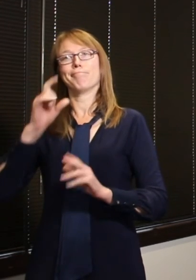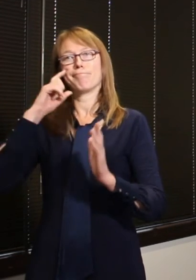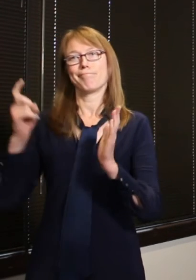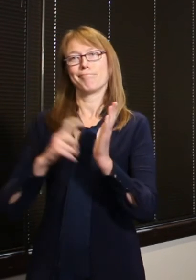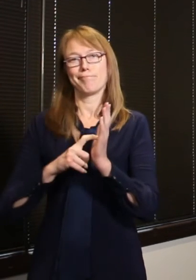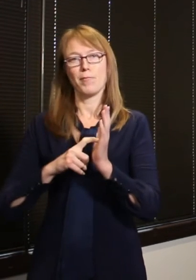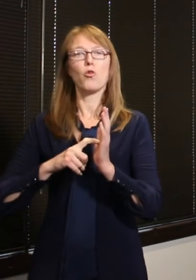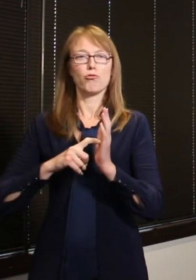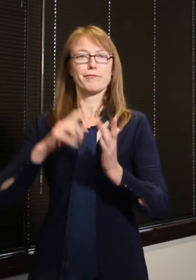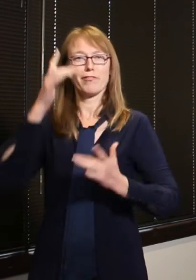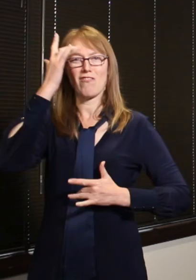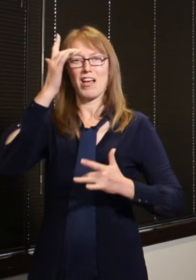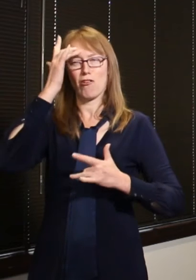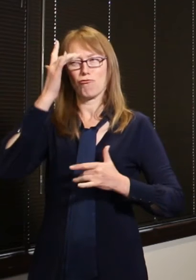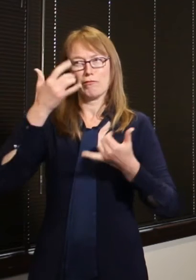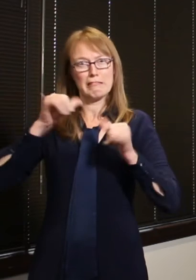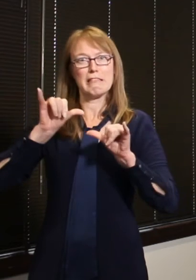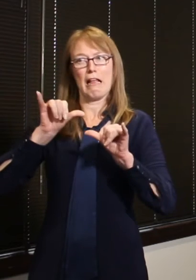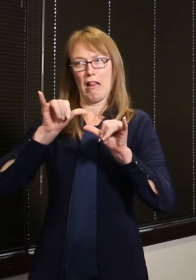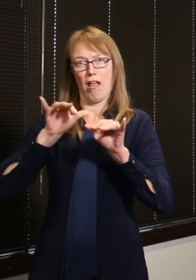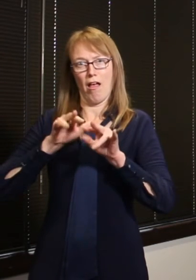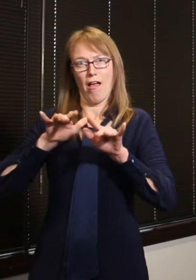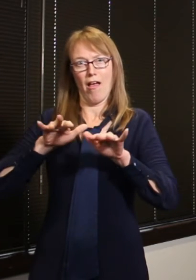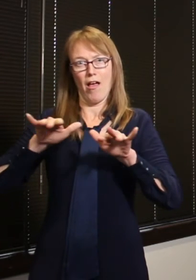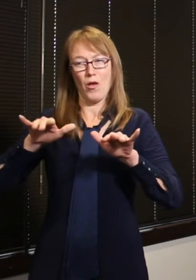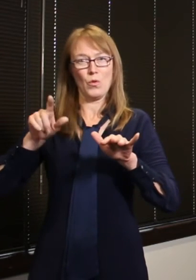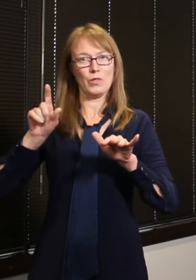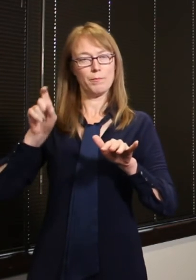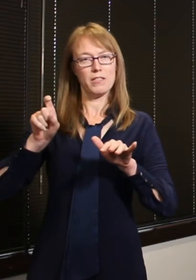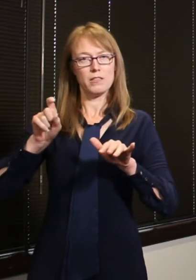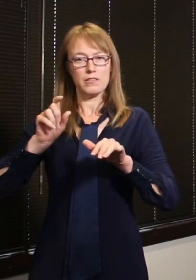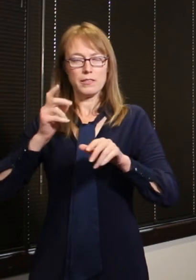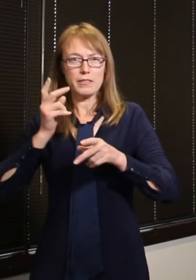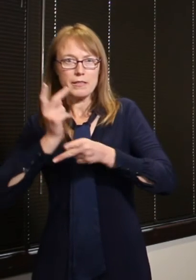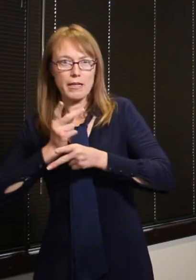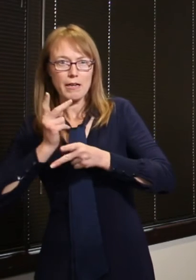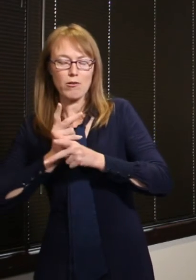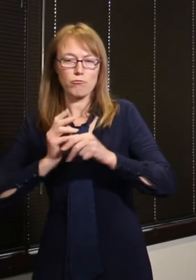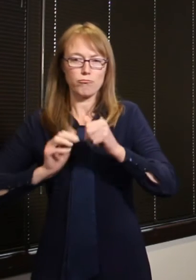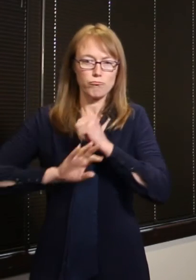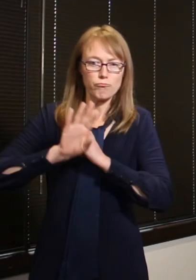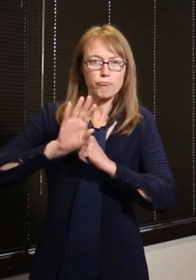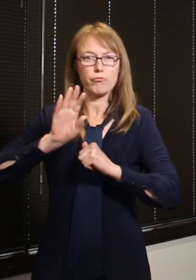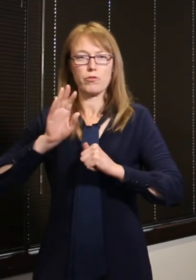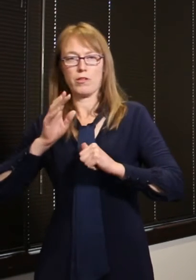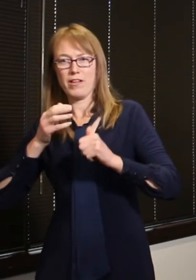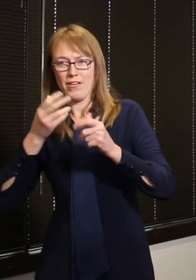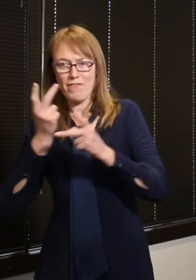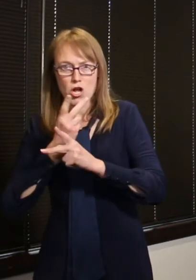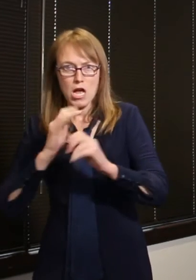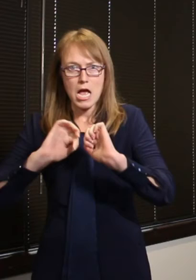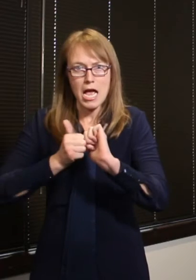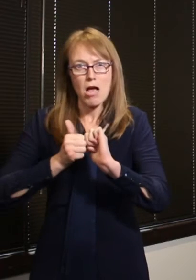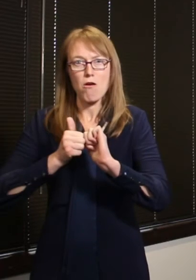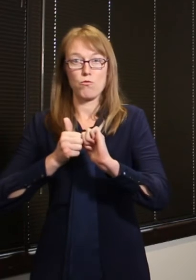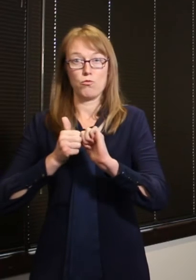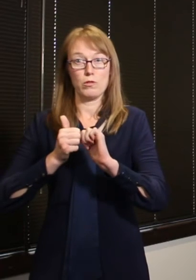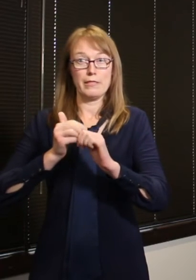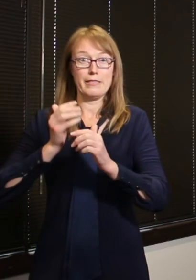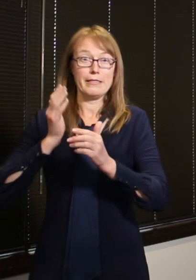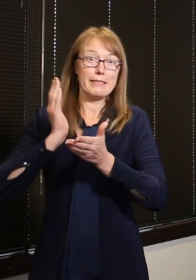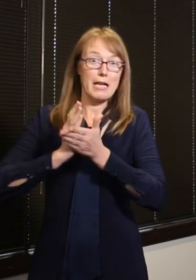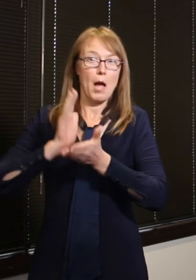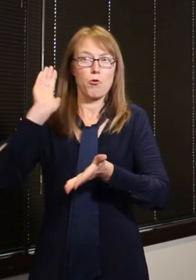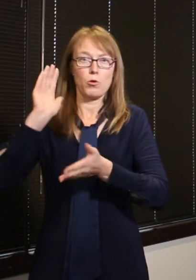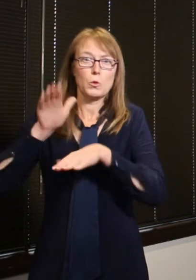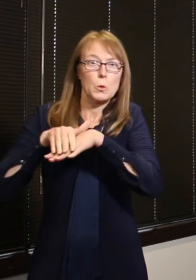from spreading and to keep cases from increasing at a rapid rate. One way we can do that is by wearing a face mask, and that's something